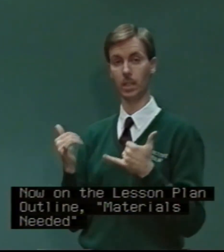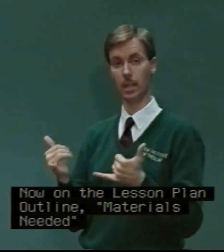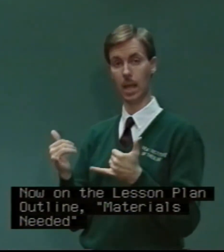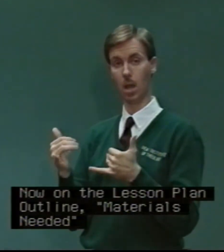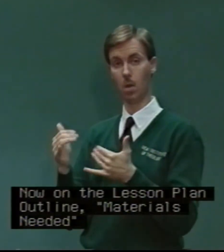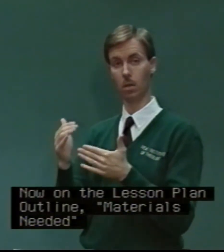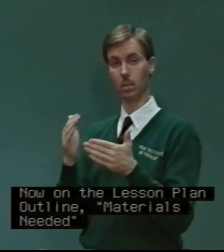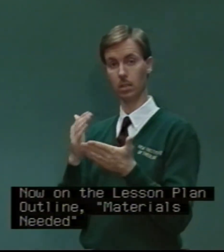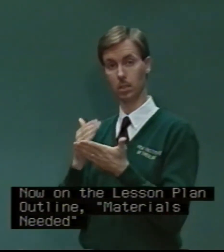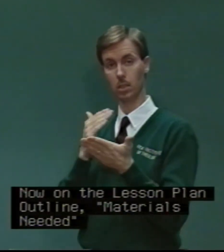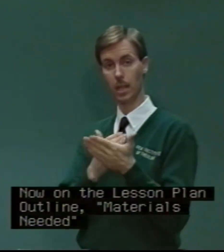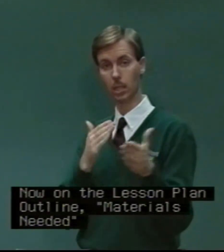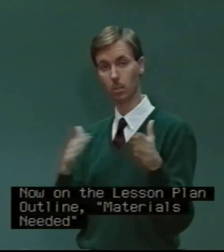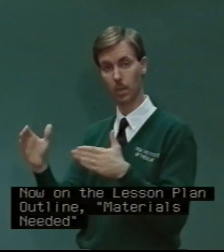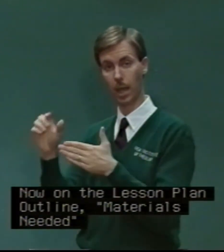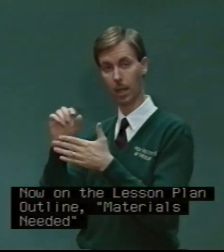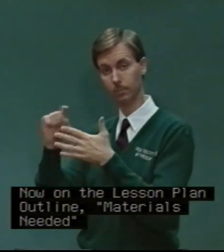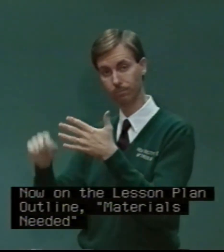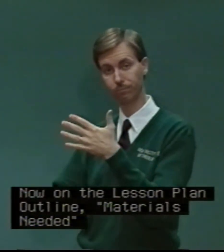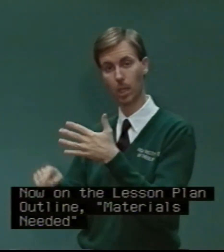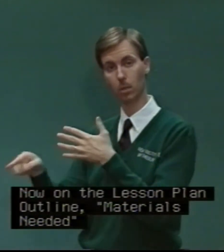Now on the lesson plan outline, materials needed.